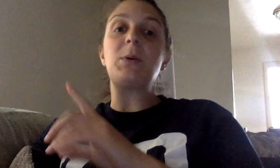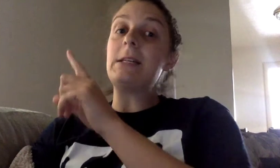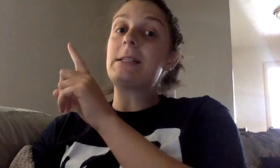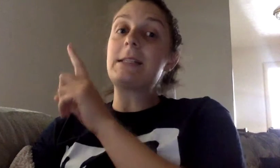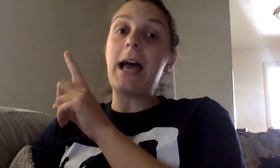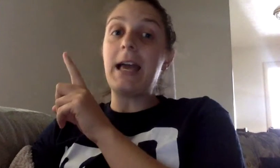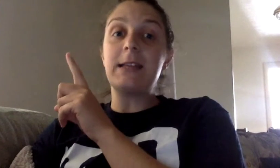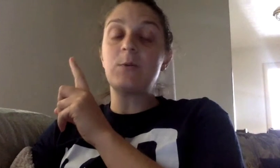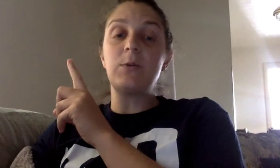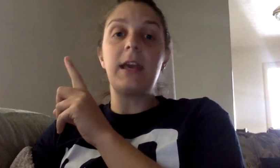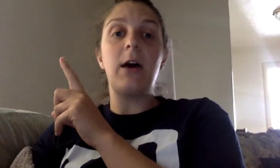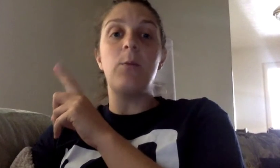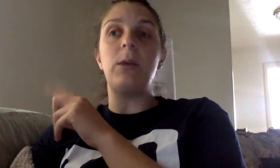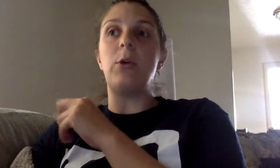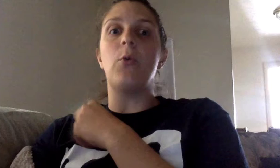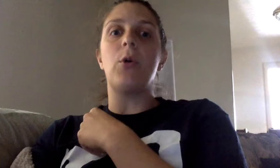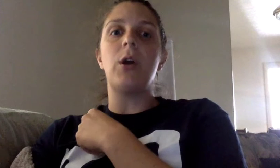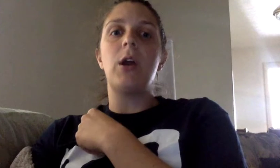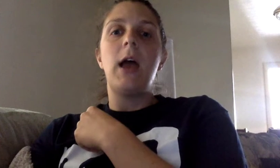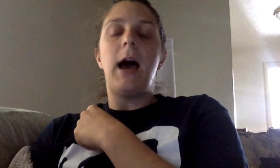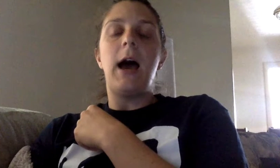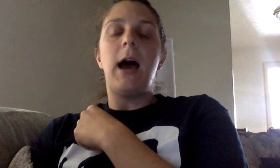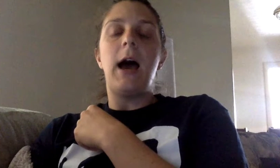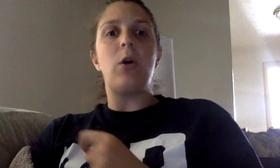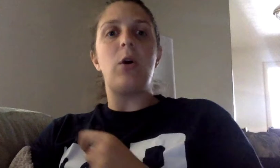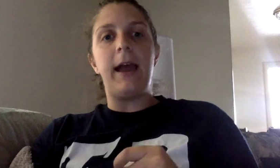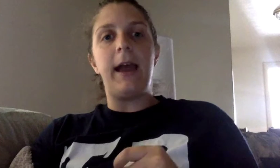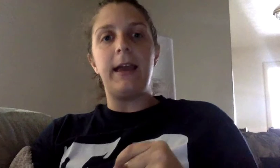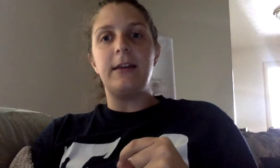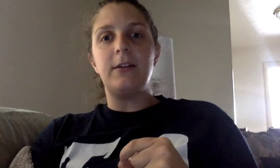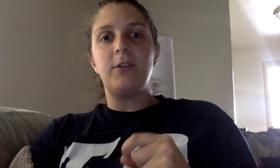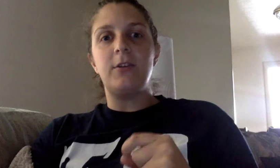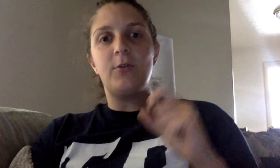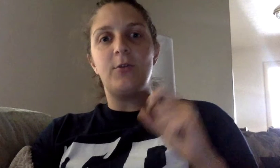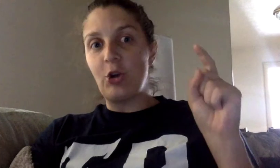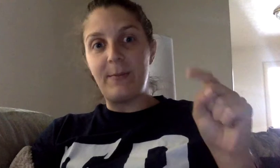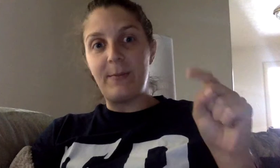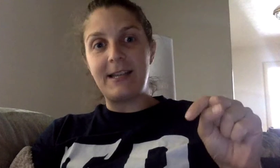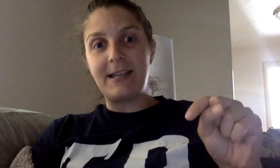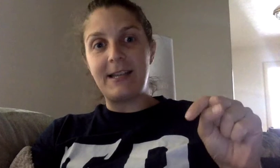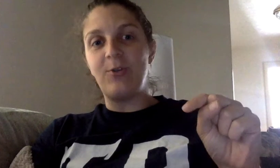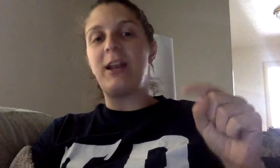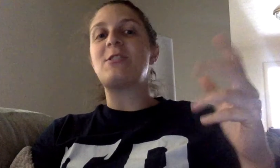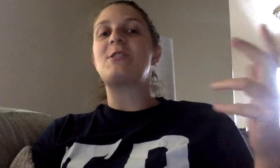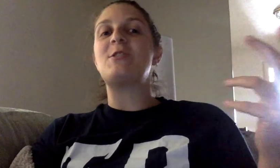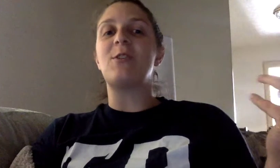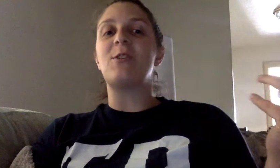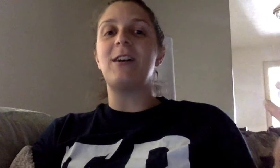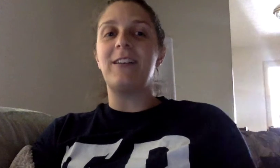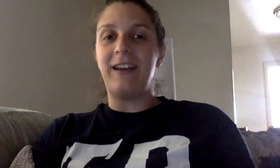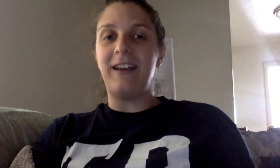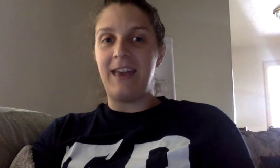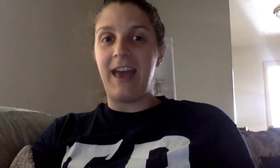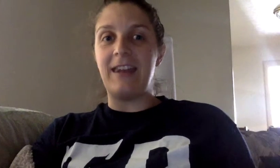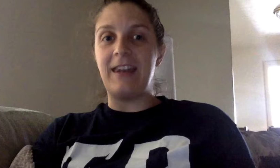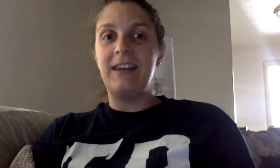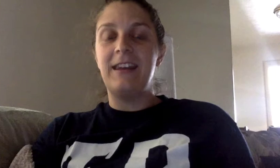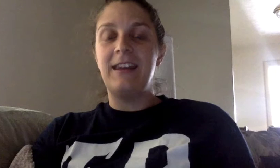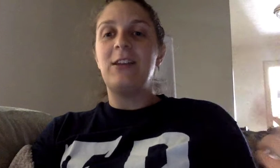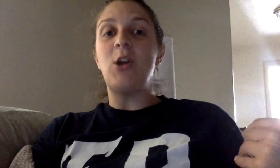these signs really helped me. Or, I looked at my schedule and I took a tour again, knowing